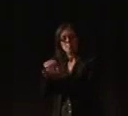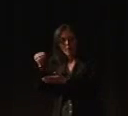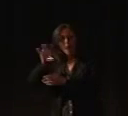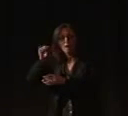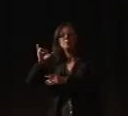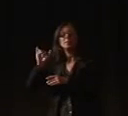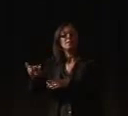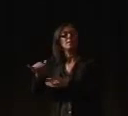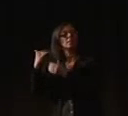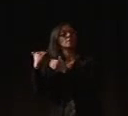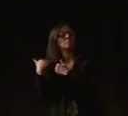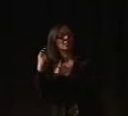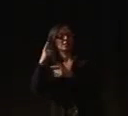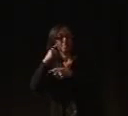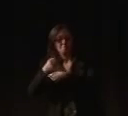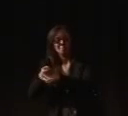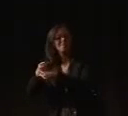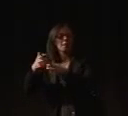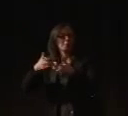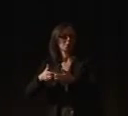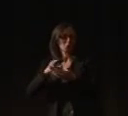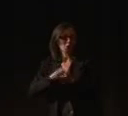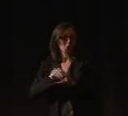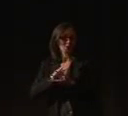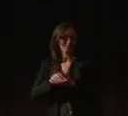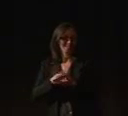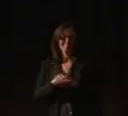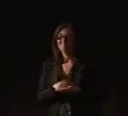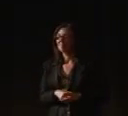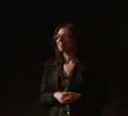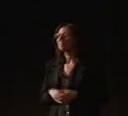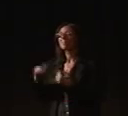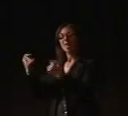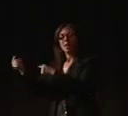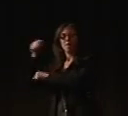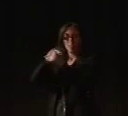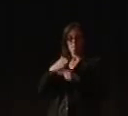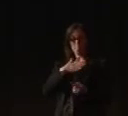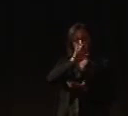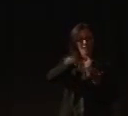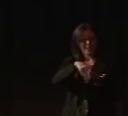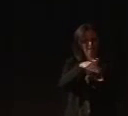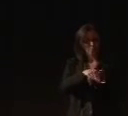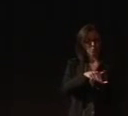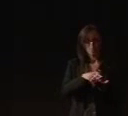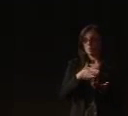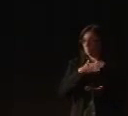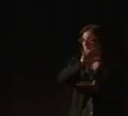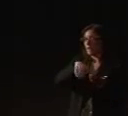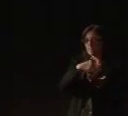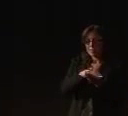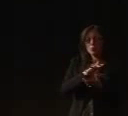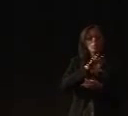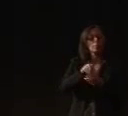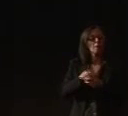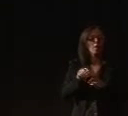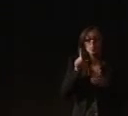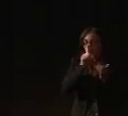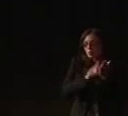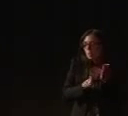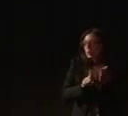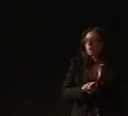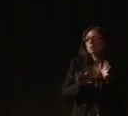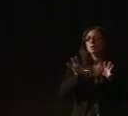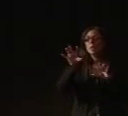center, you know, our center is involved in research, education, outreach, tech transfer,